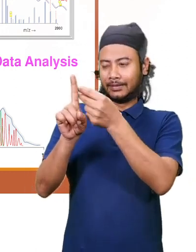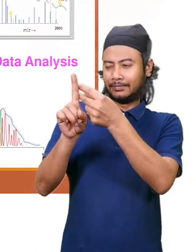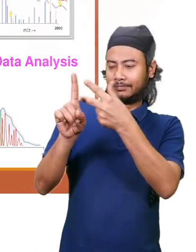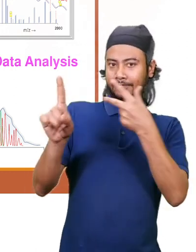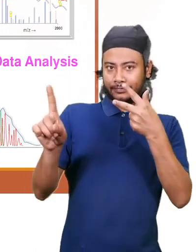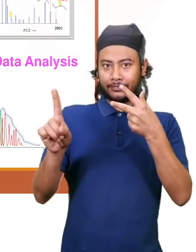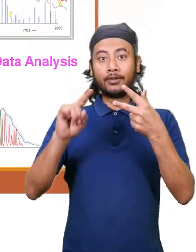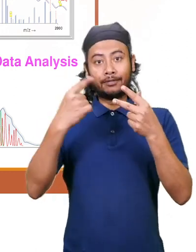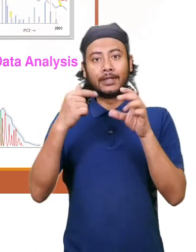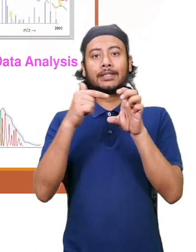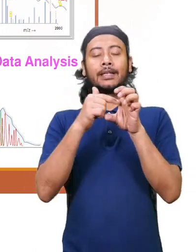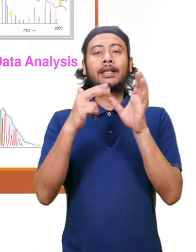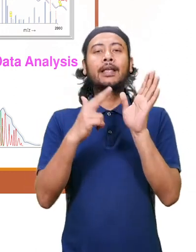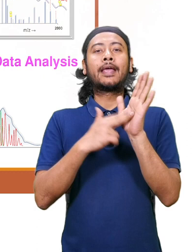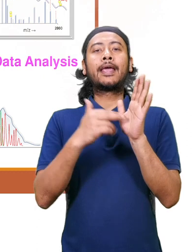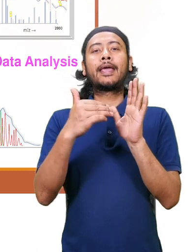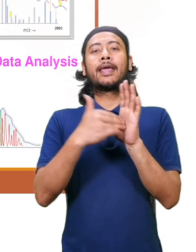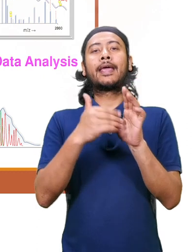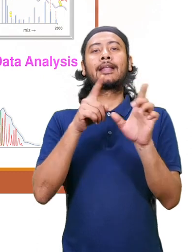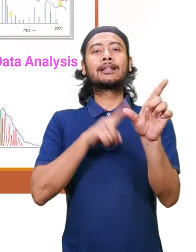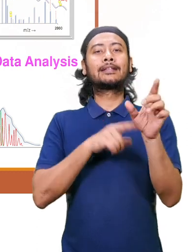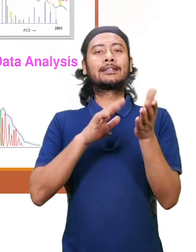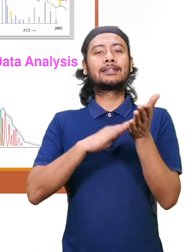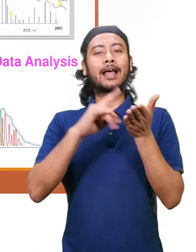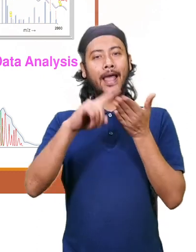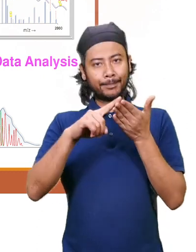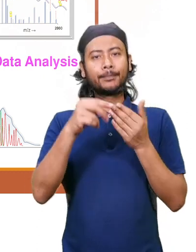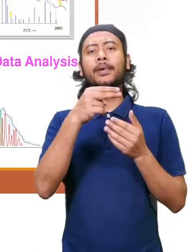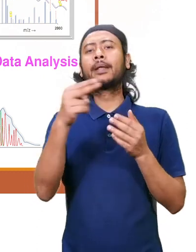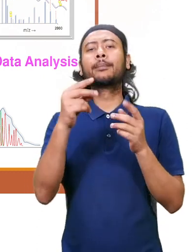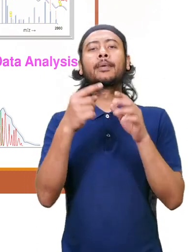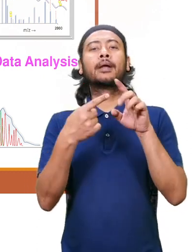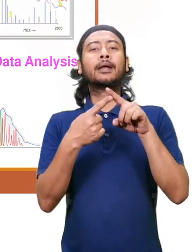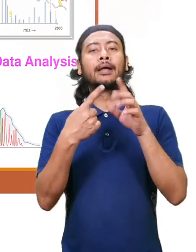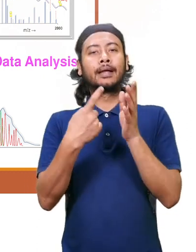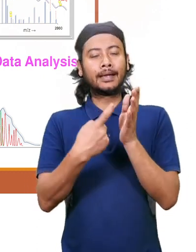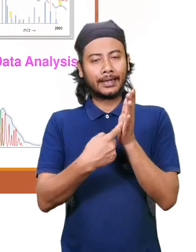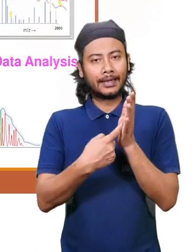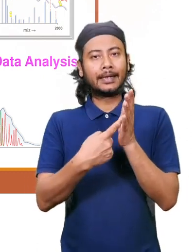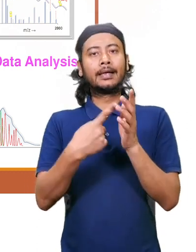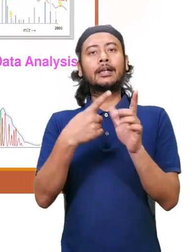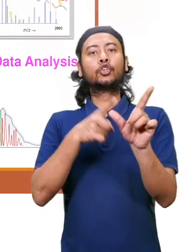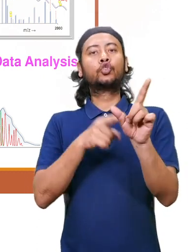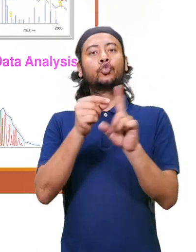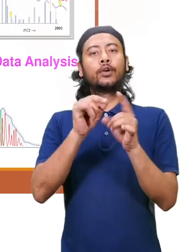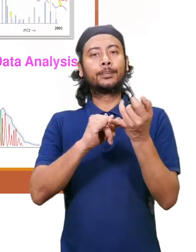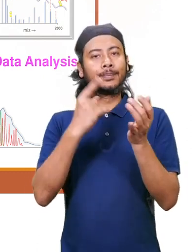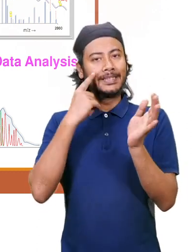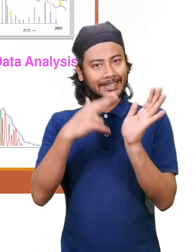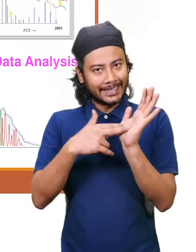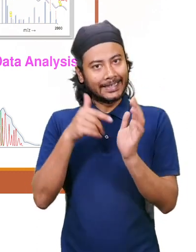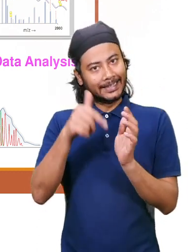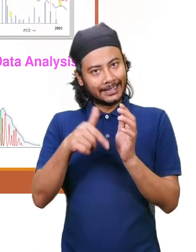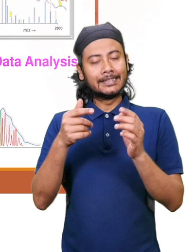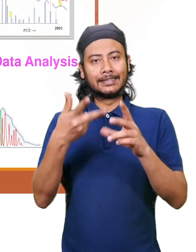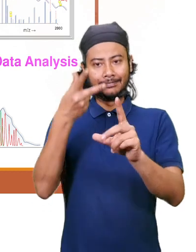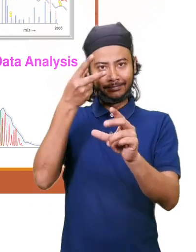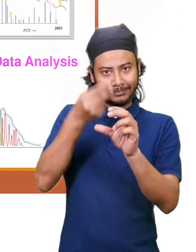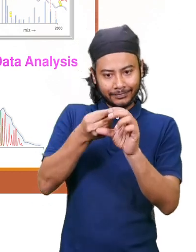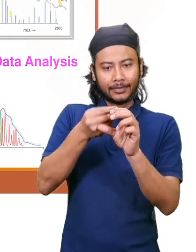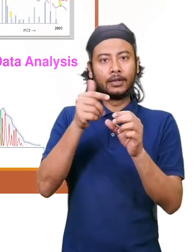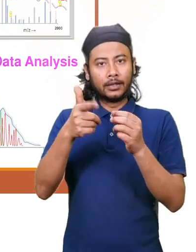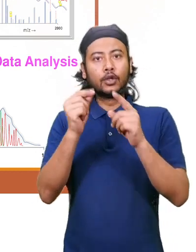spike protein, the proteins from the viruses were digested by enzymes or proteases such